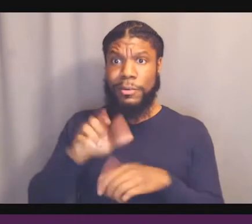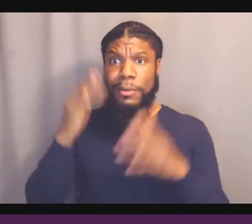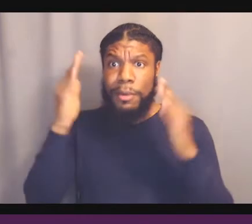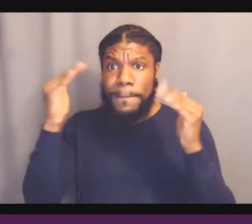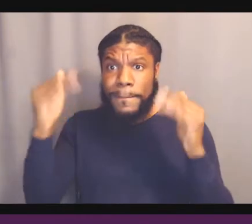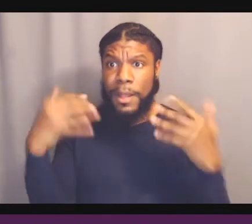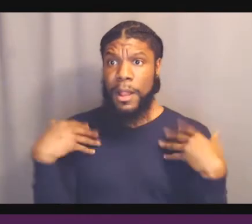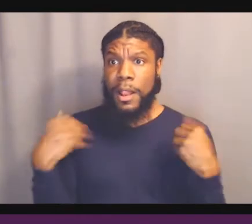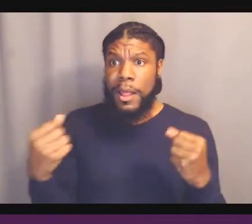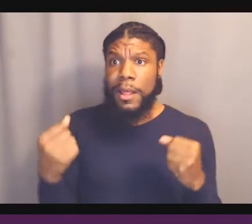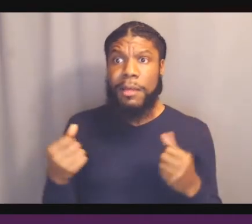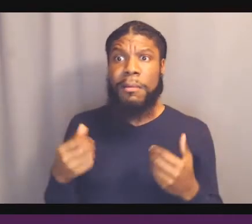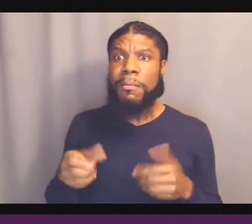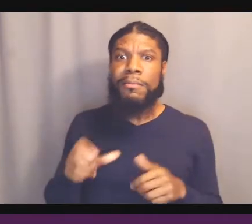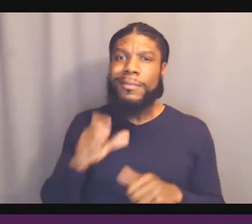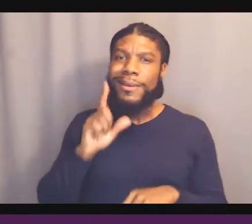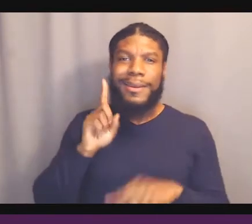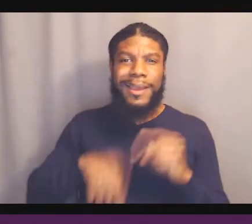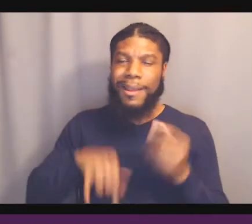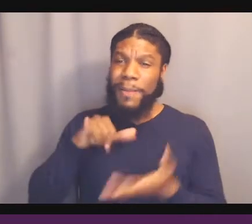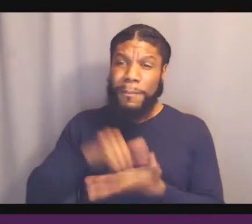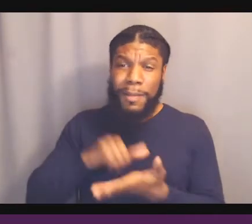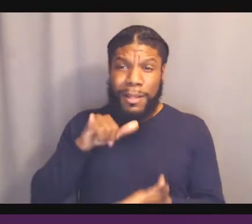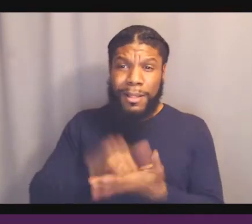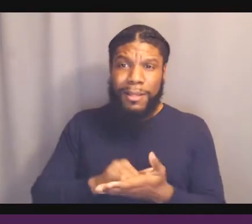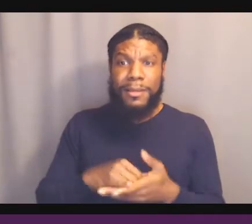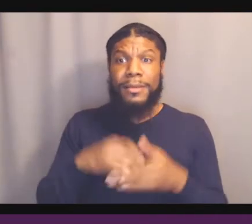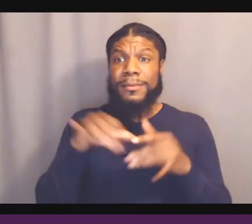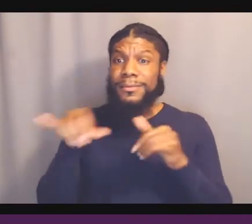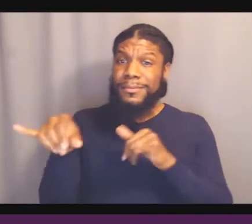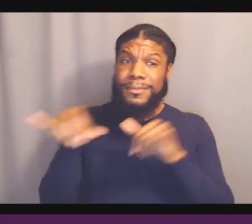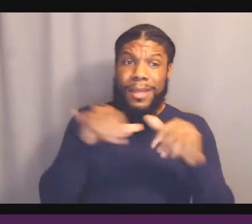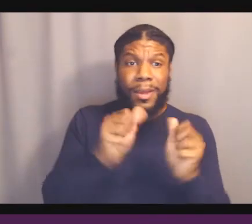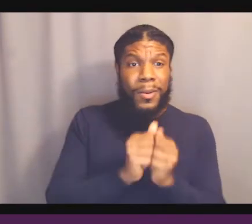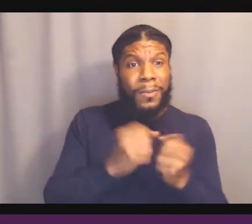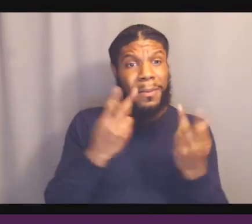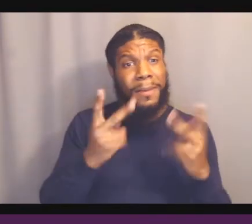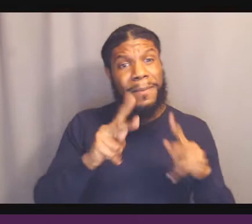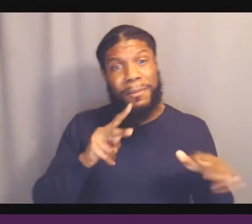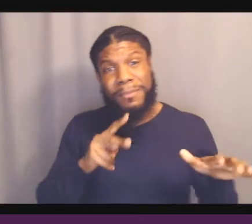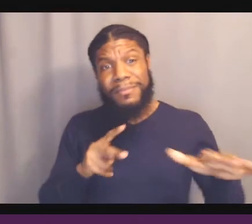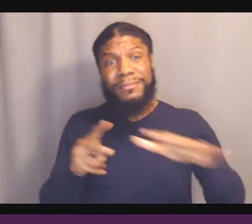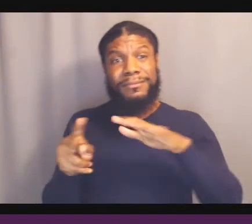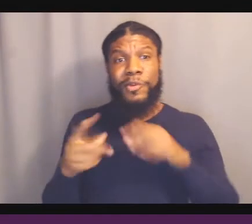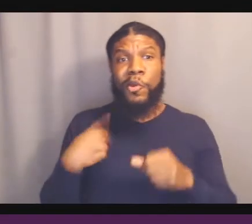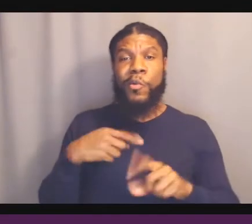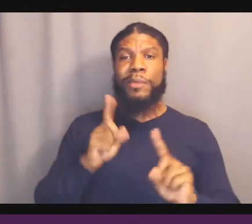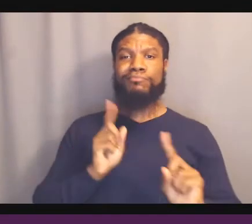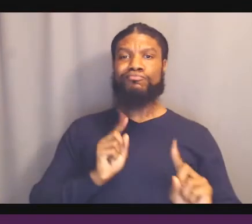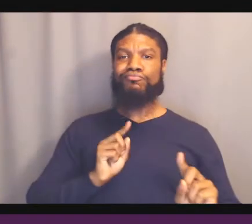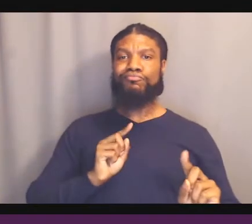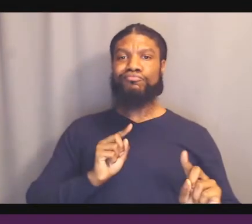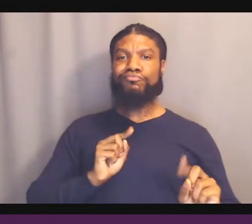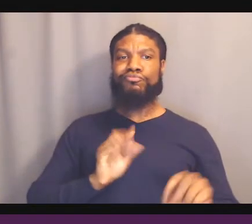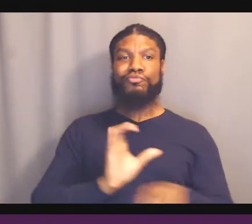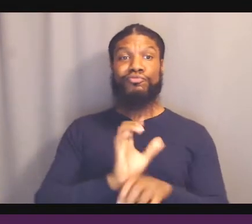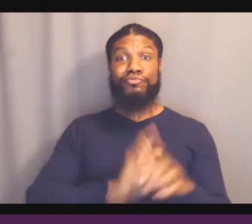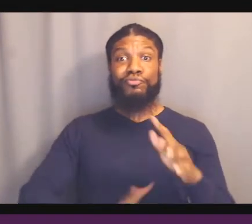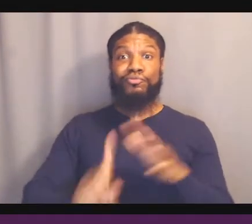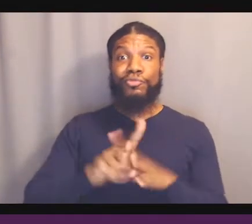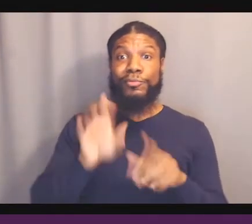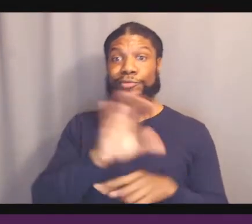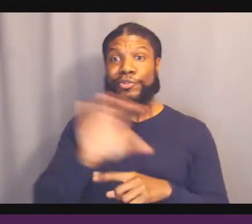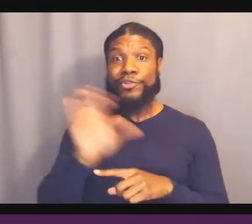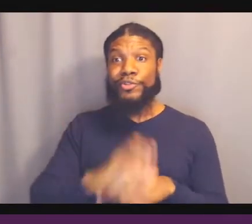church, but not expecting anything miraculous to happen as a result. We just come to church. We show up in the Zoom.